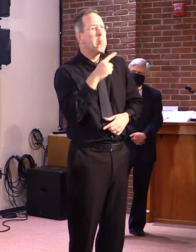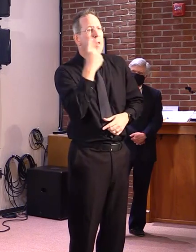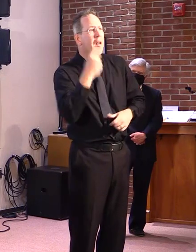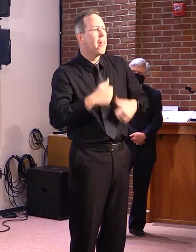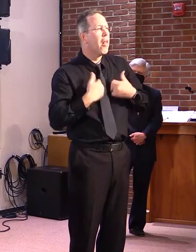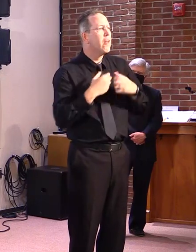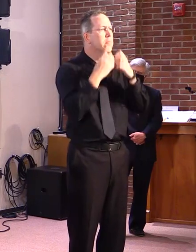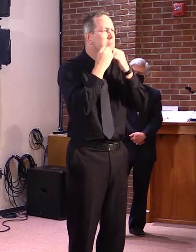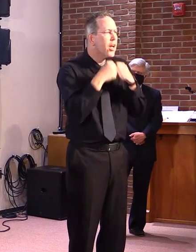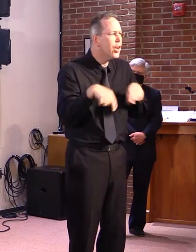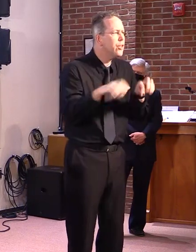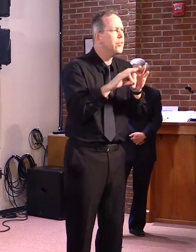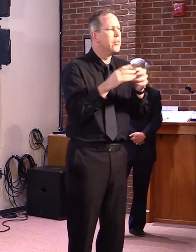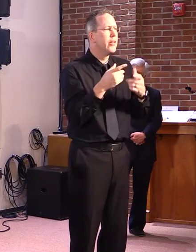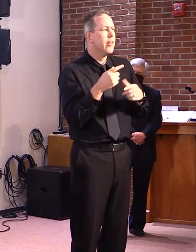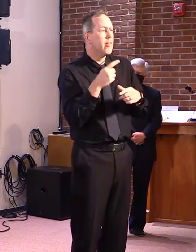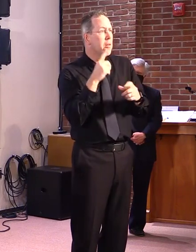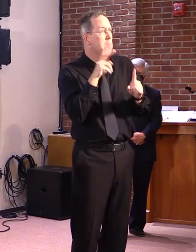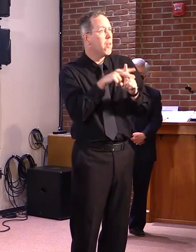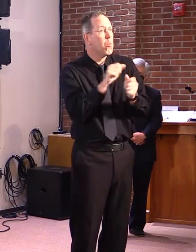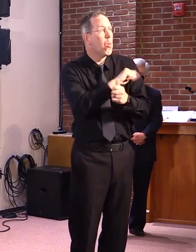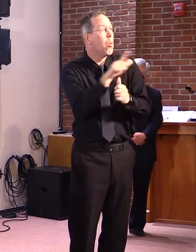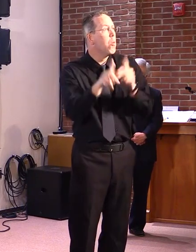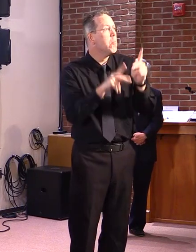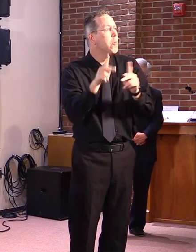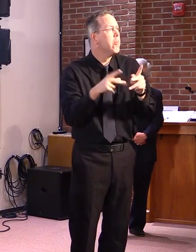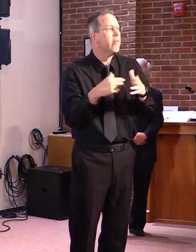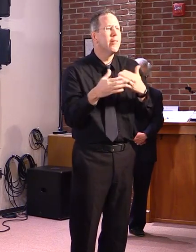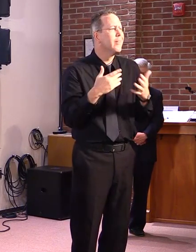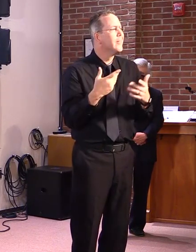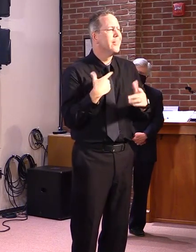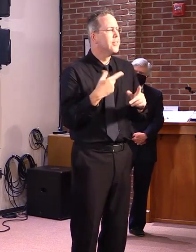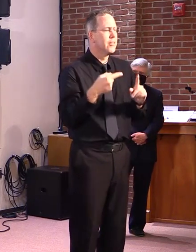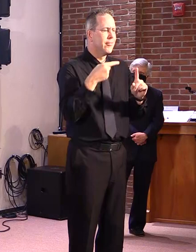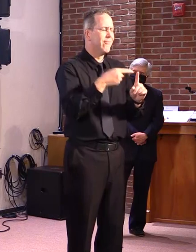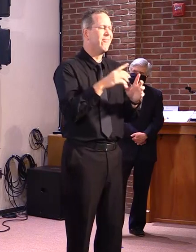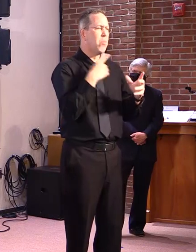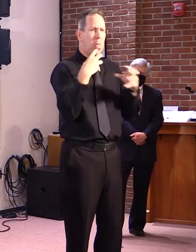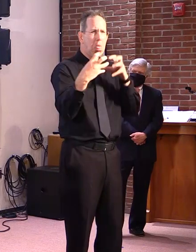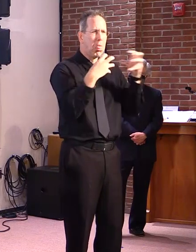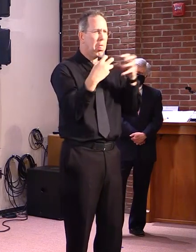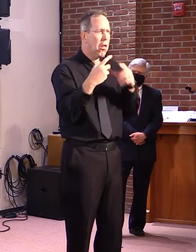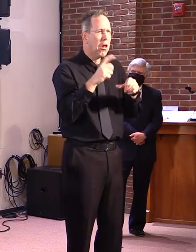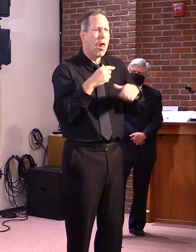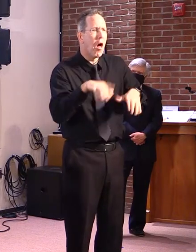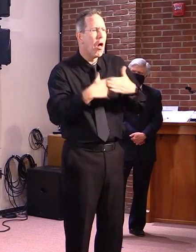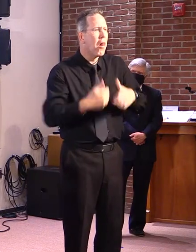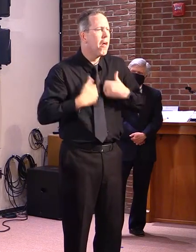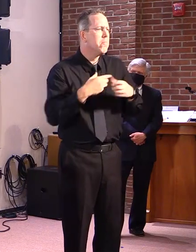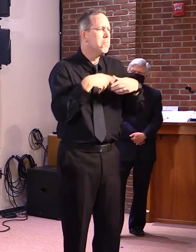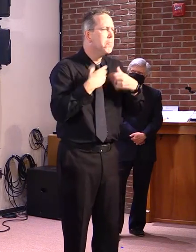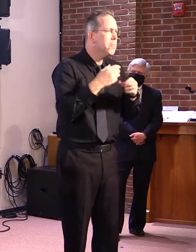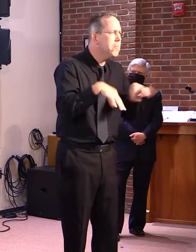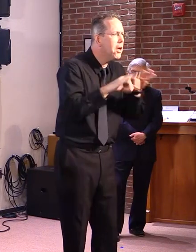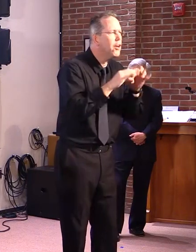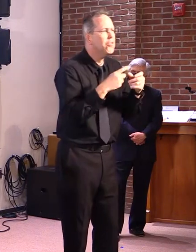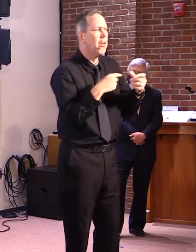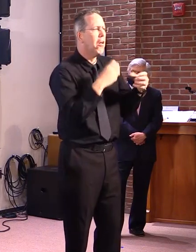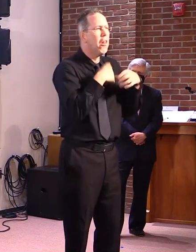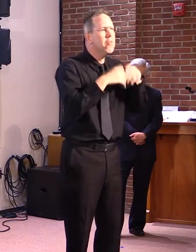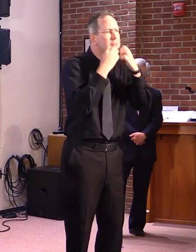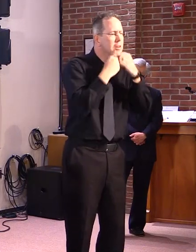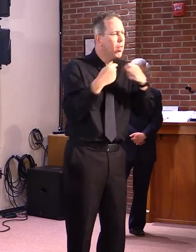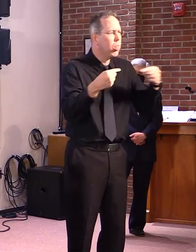the cause. This was an attack on us as Americans, attack on New York, our way of life. So we rally behind